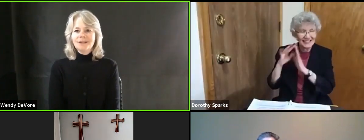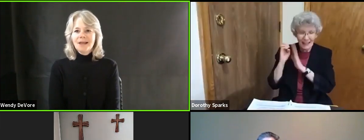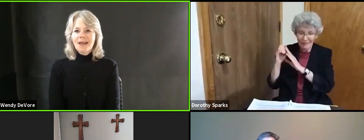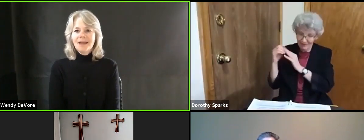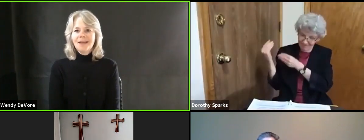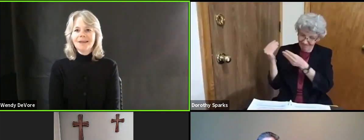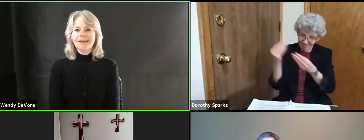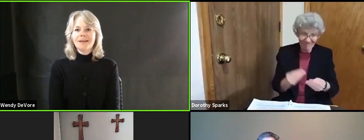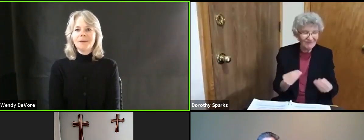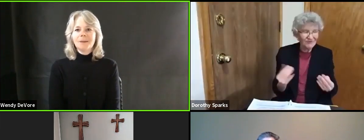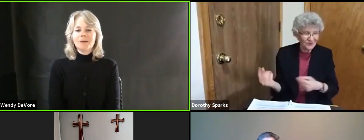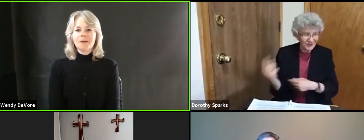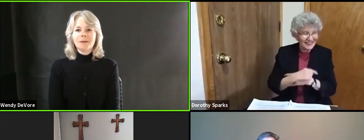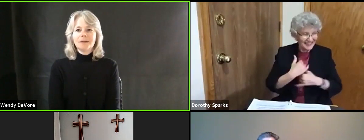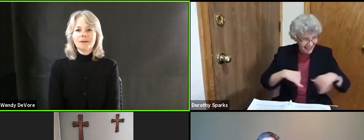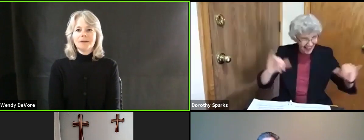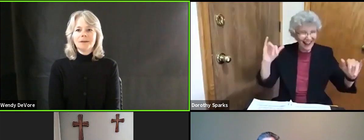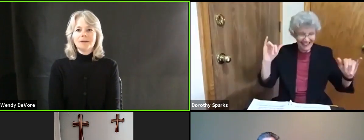And today,